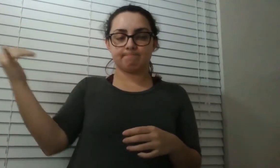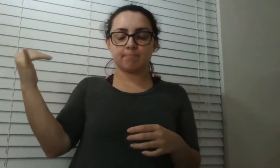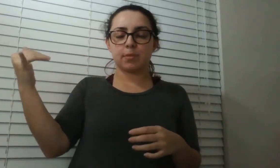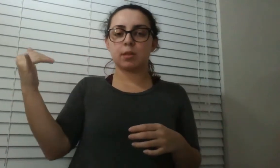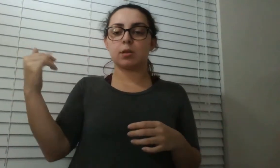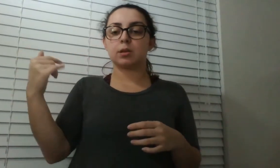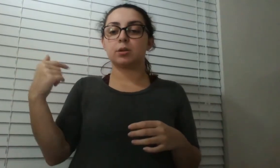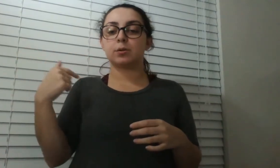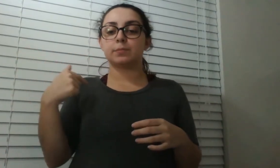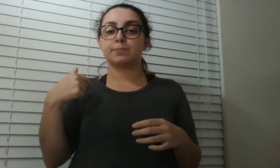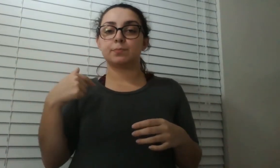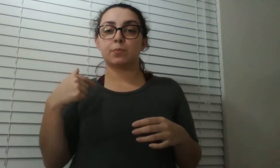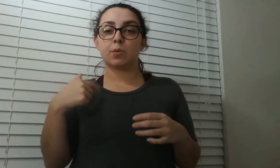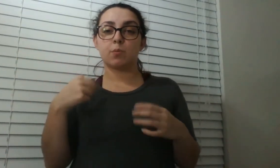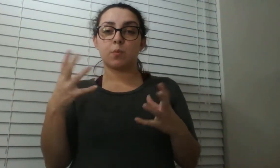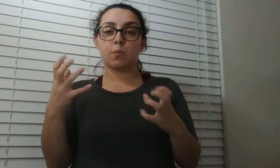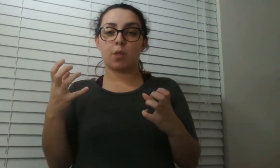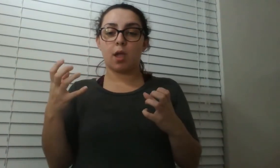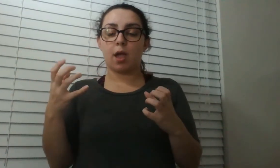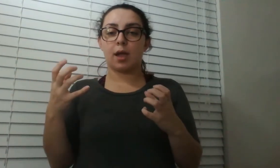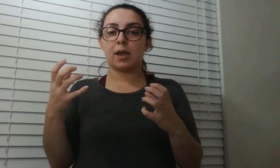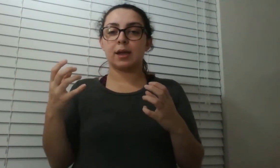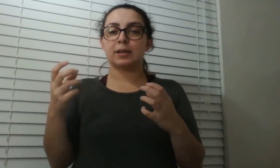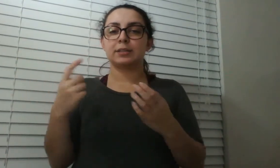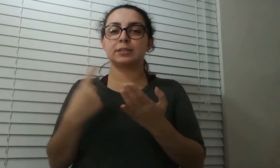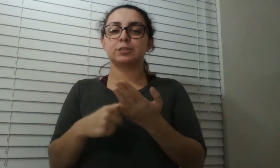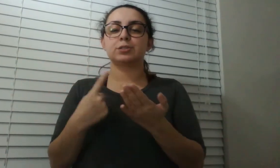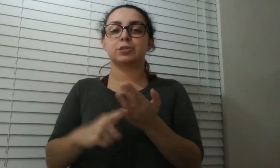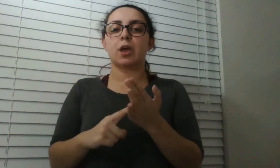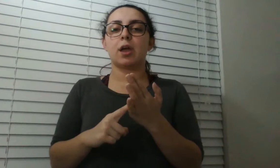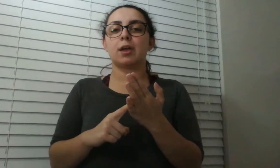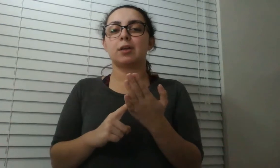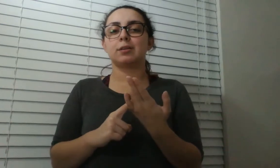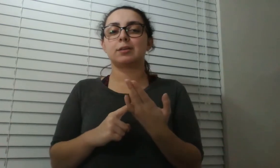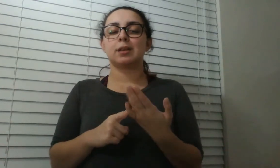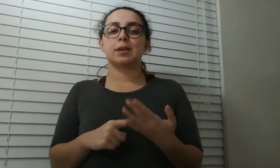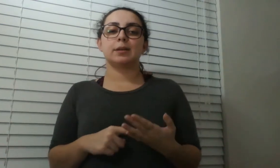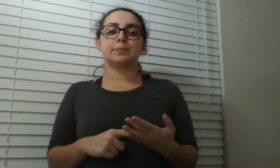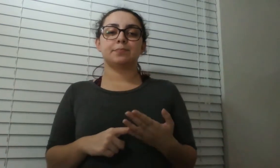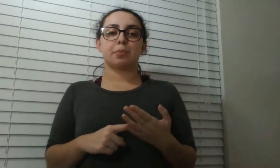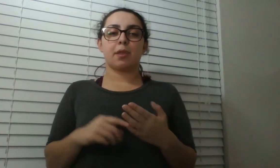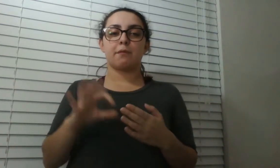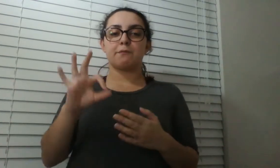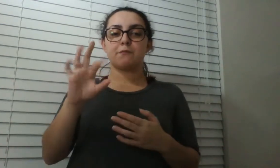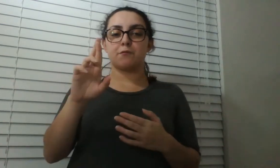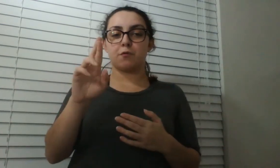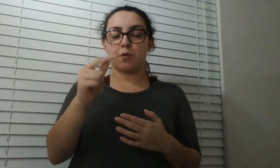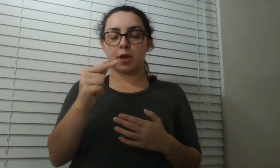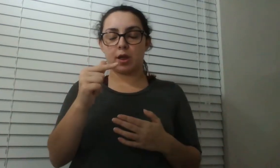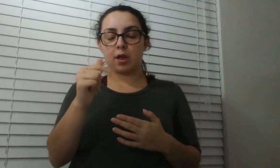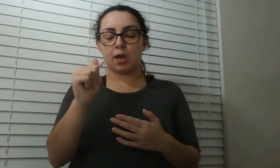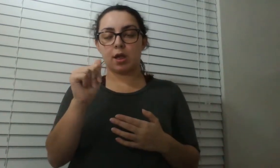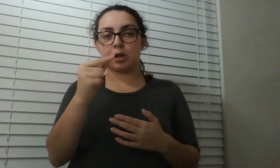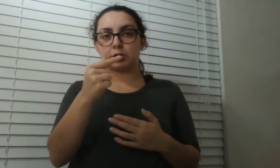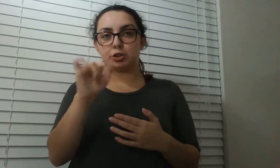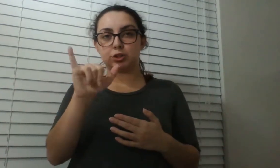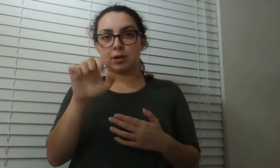the fragility of objects. And for me, that called to mind an idea that I've always been thinking about, being the father of 2 young